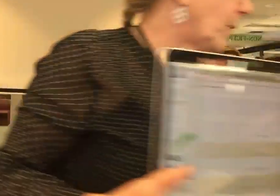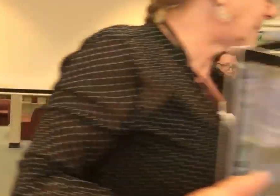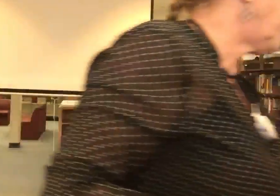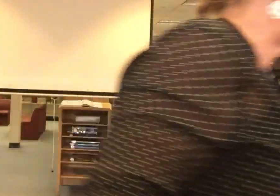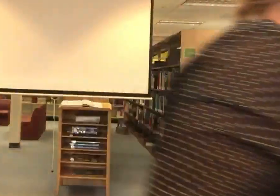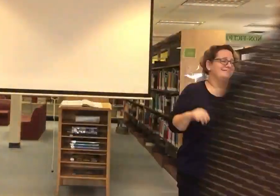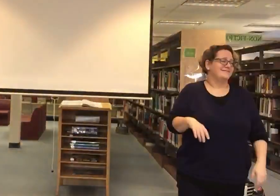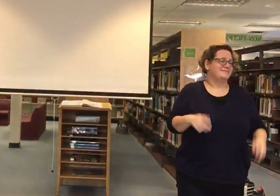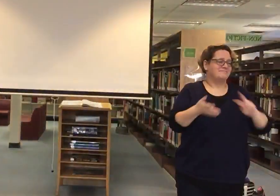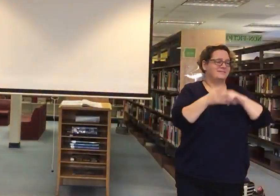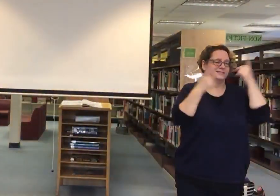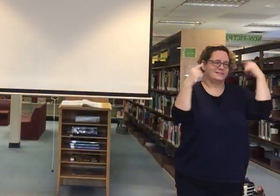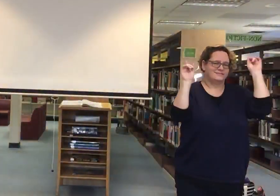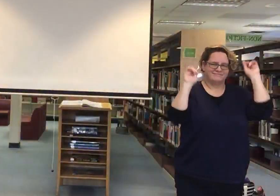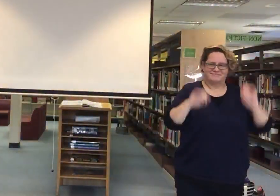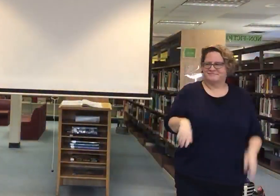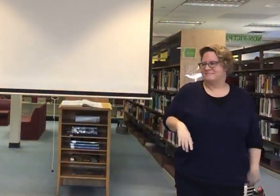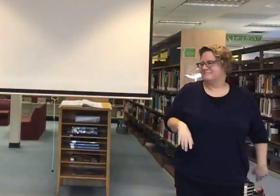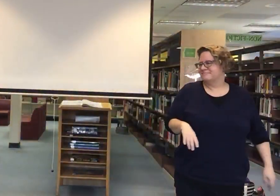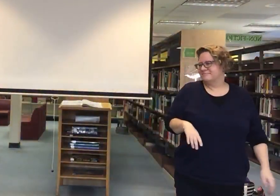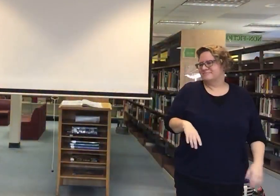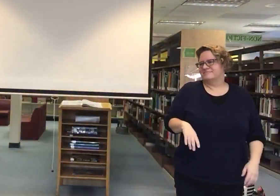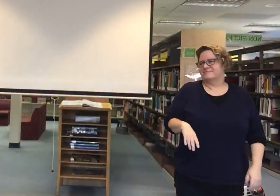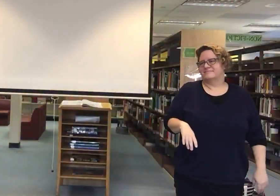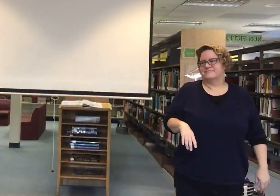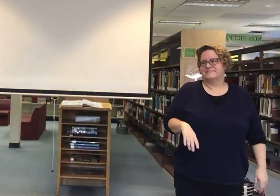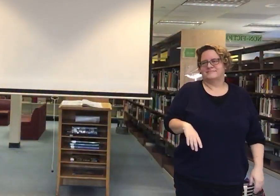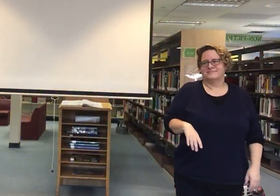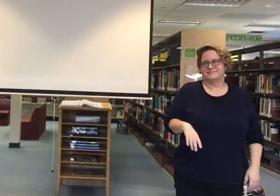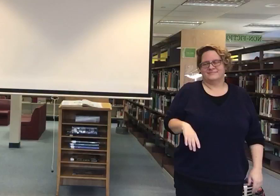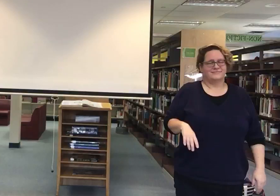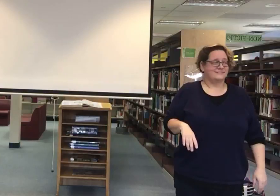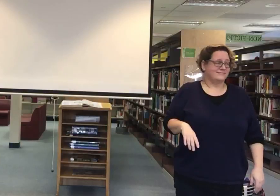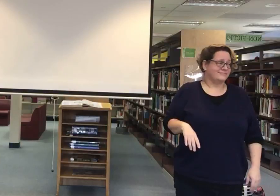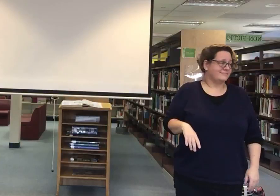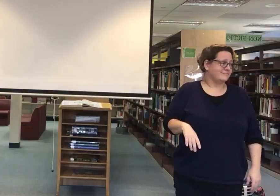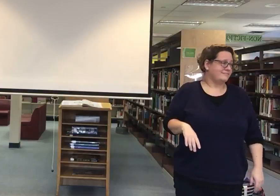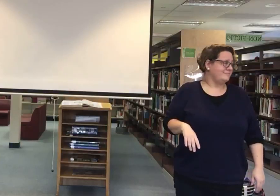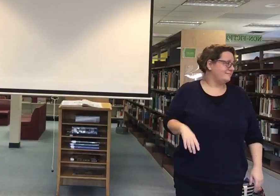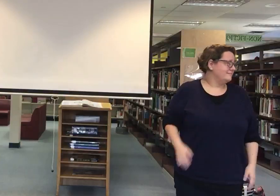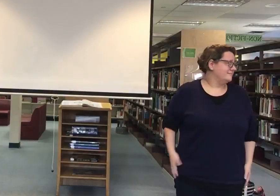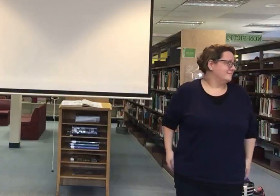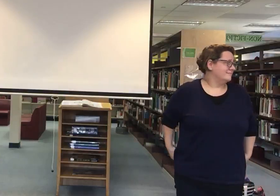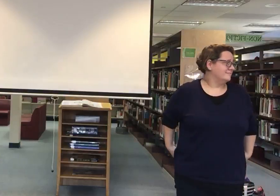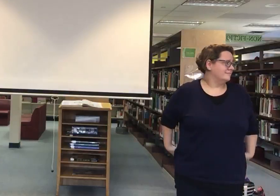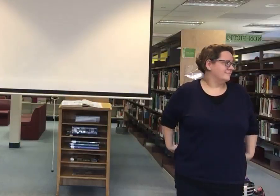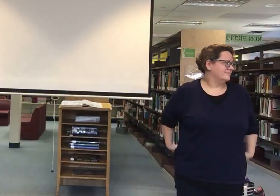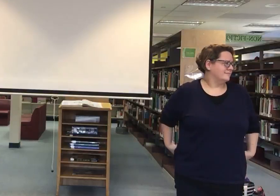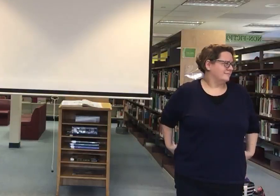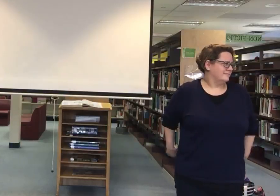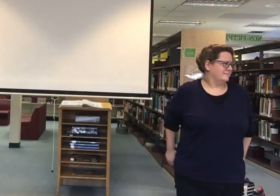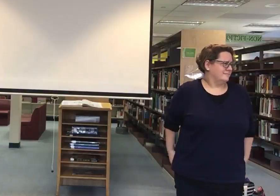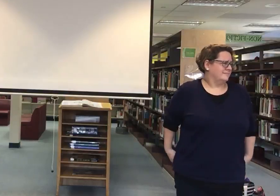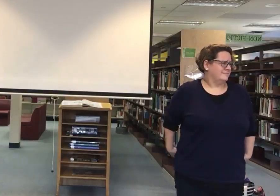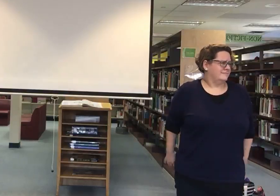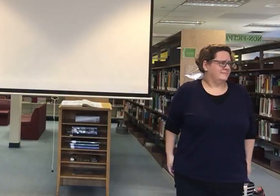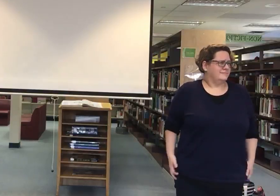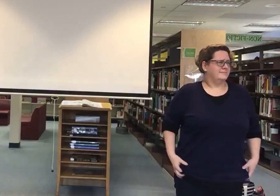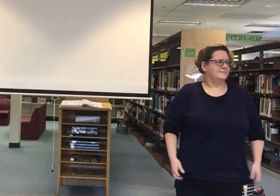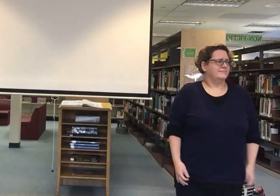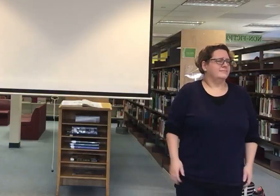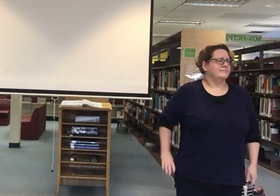then you're at the right place. That looks like that. And again, if you don't have a computer